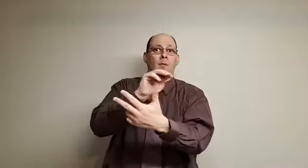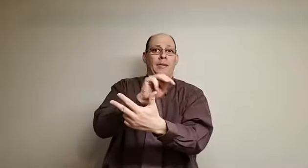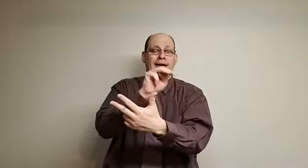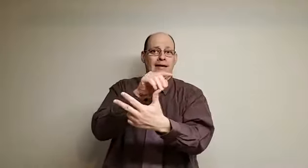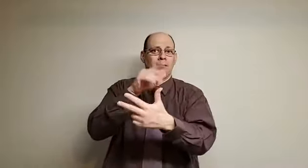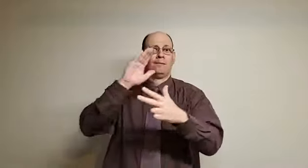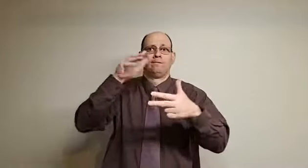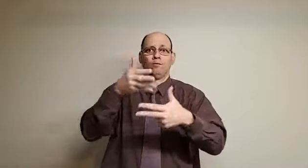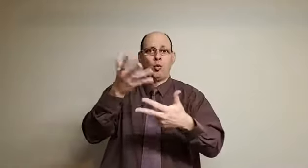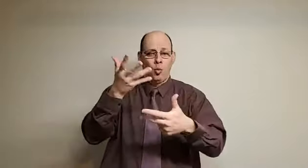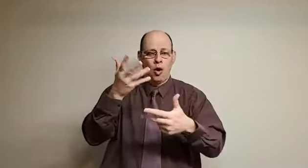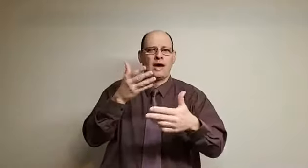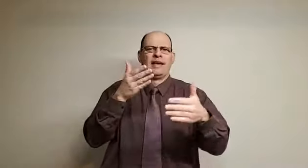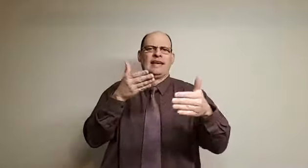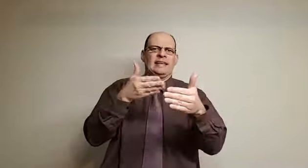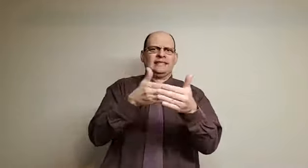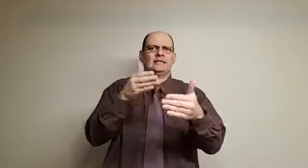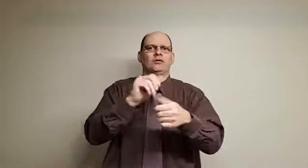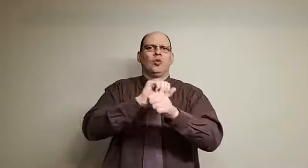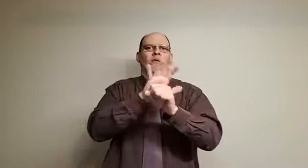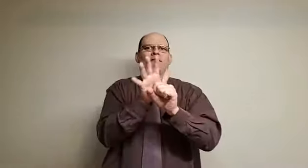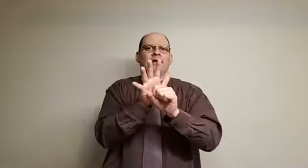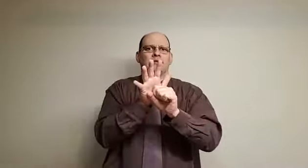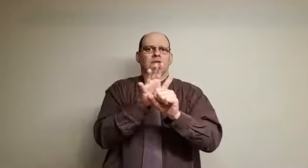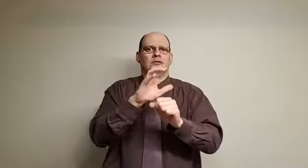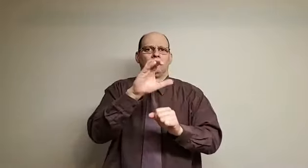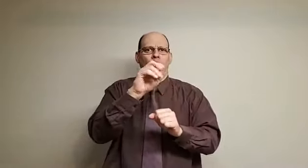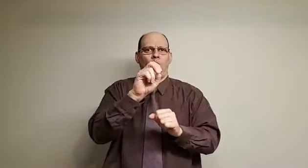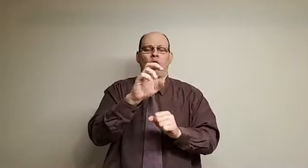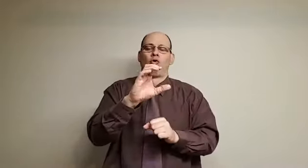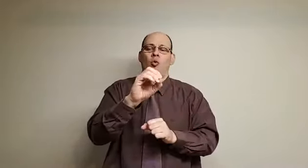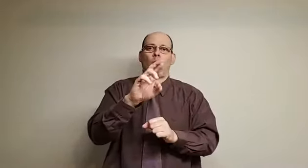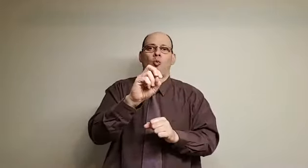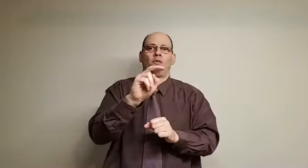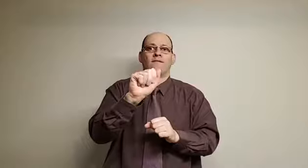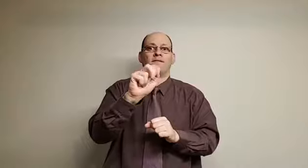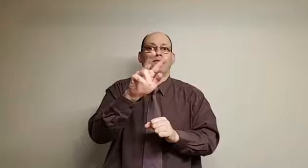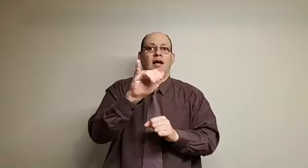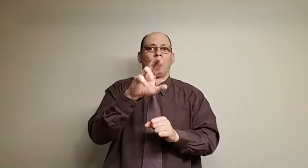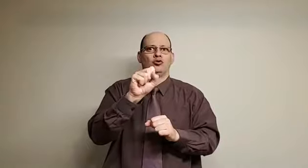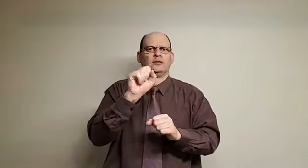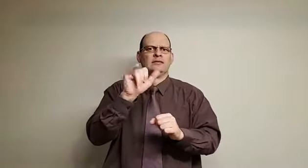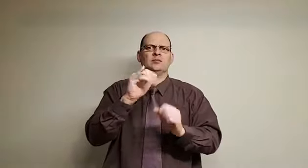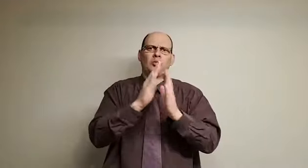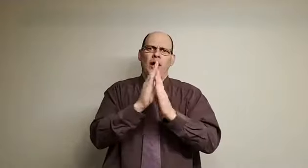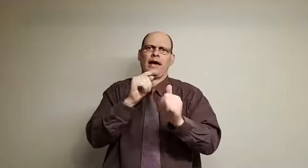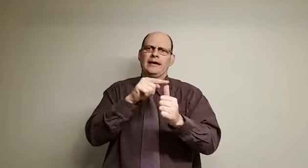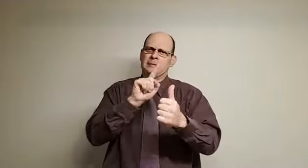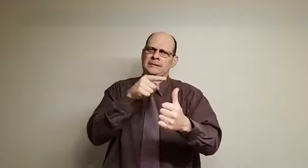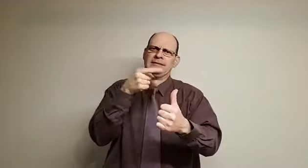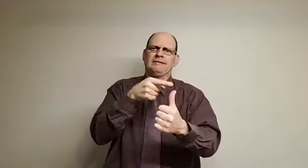things specific on Monday we would like to pray for protection and elimination of the coronavirus